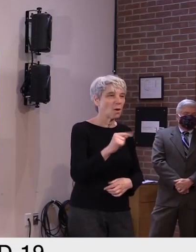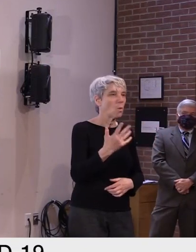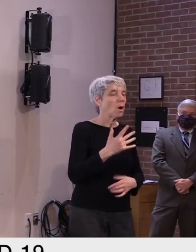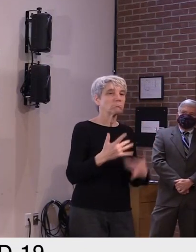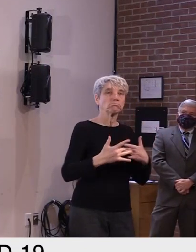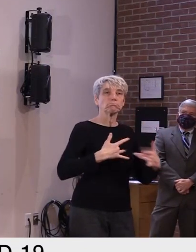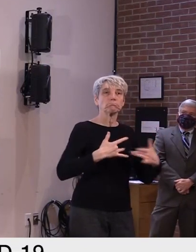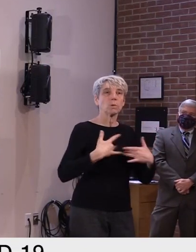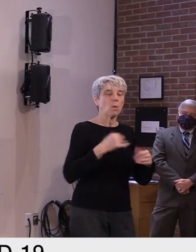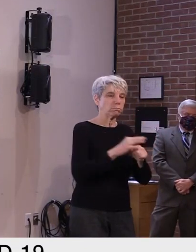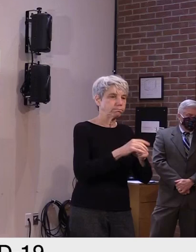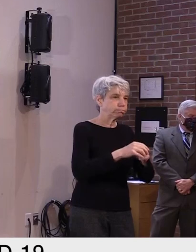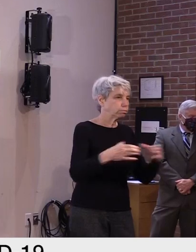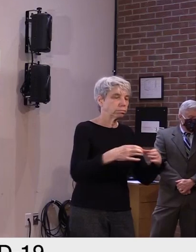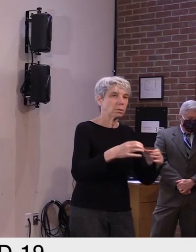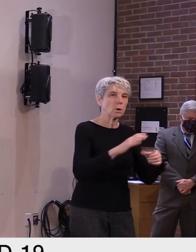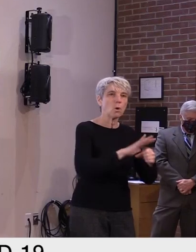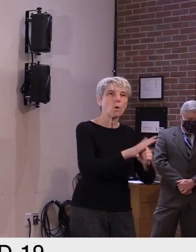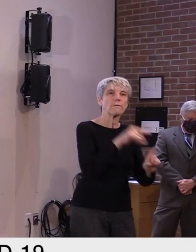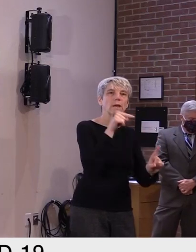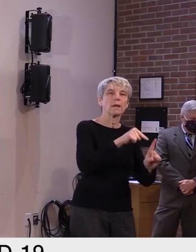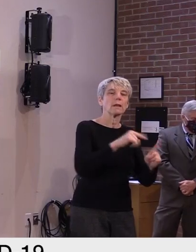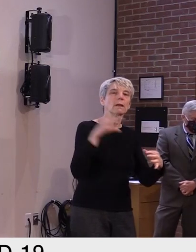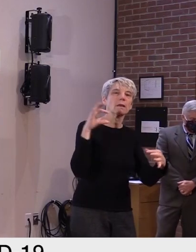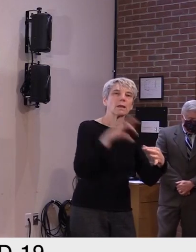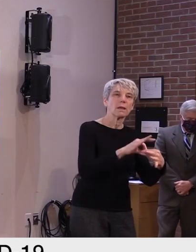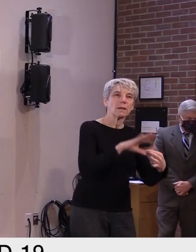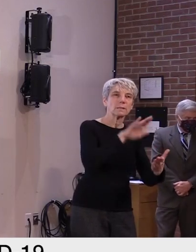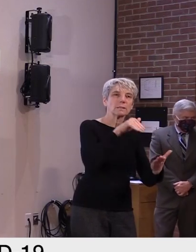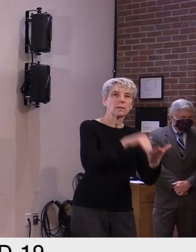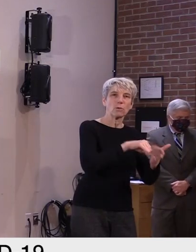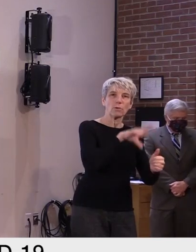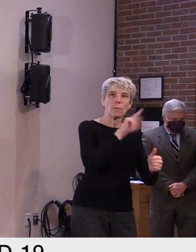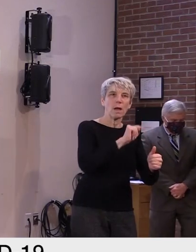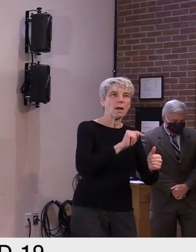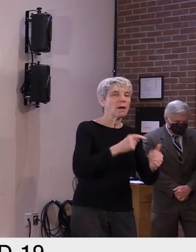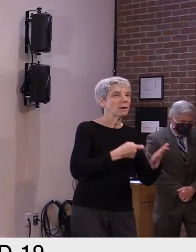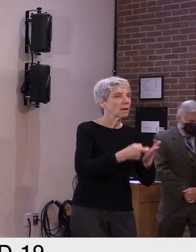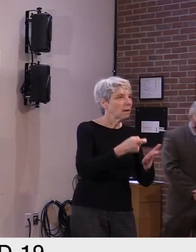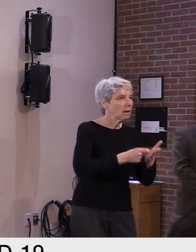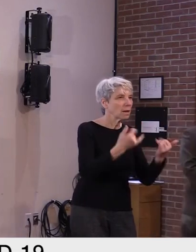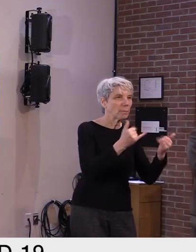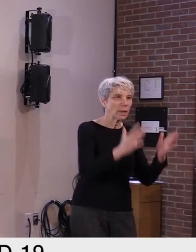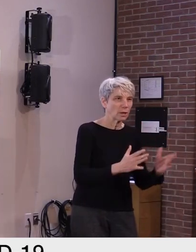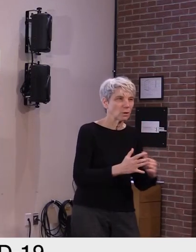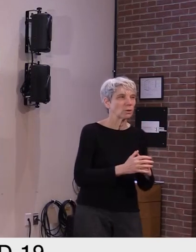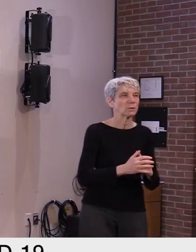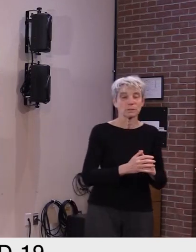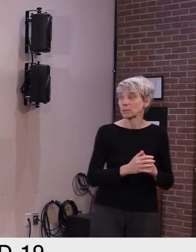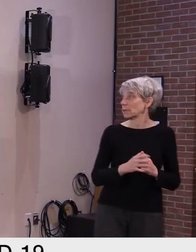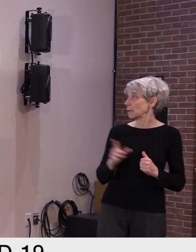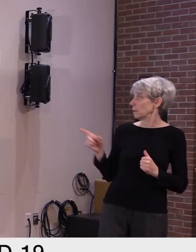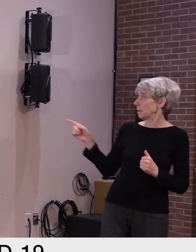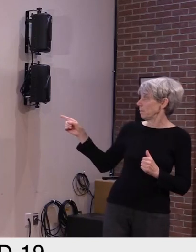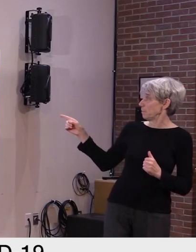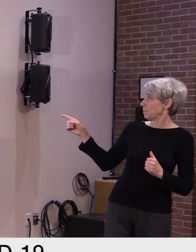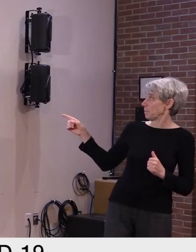If you notice the graph while I talk, there are a total of 34 cases.